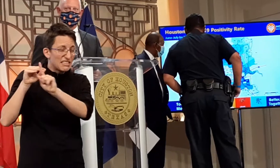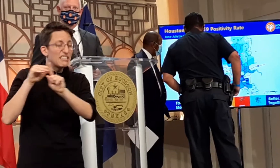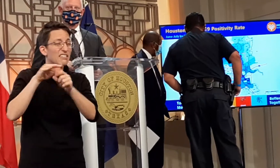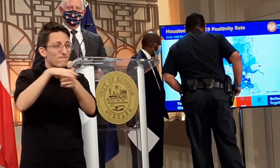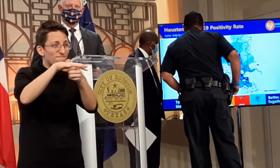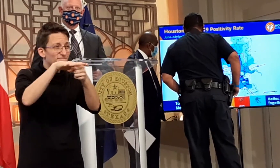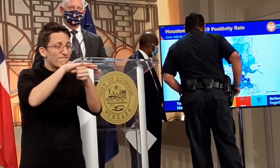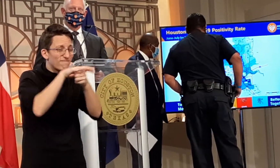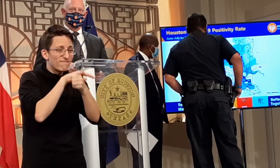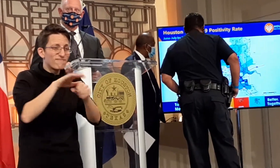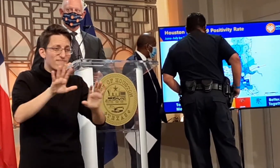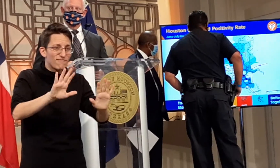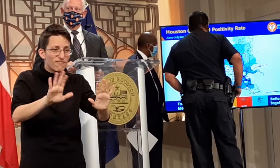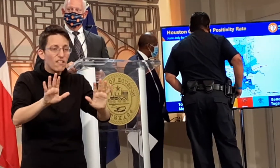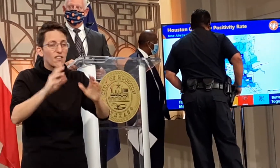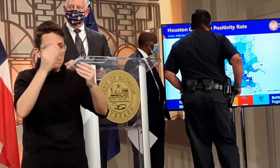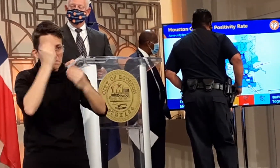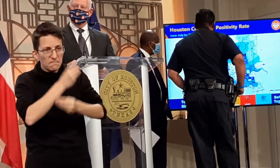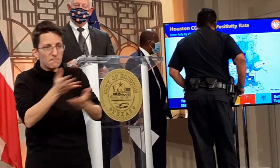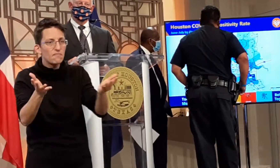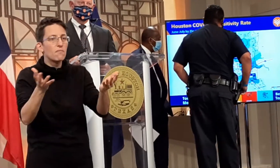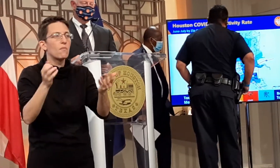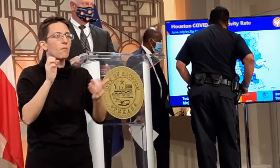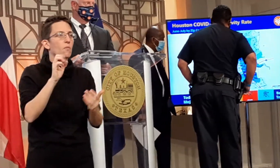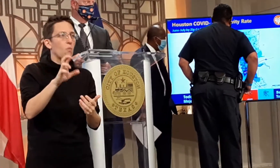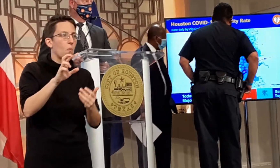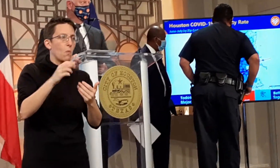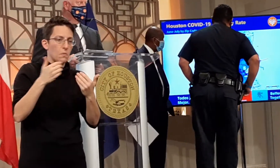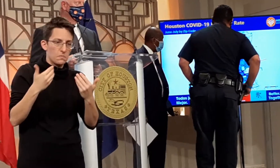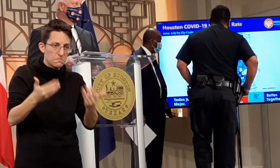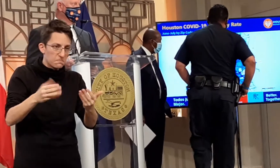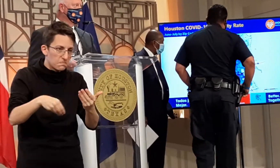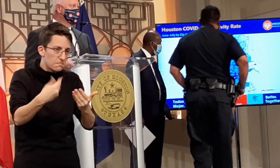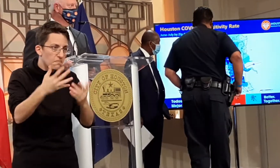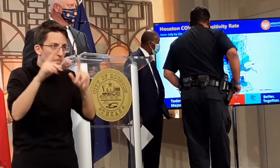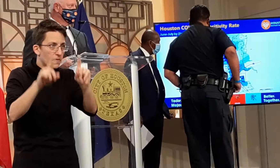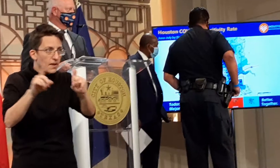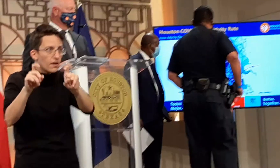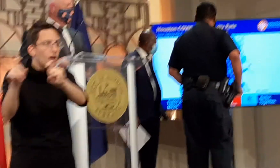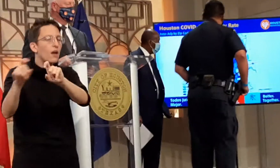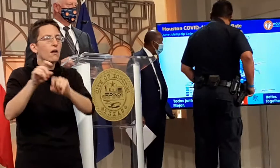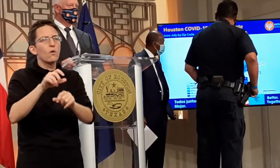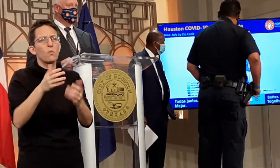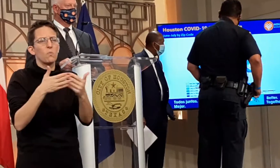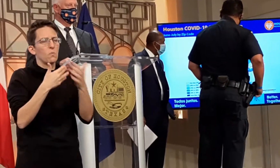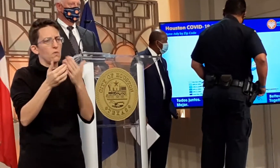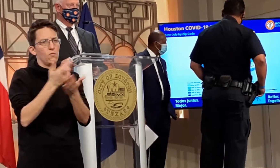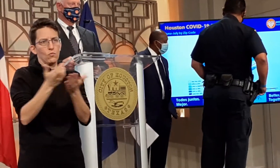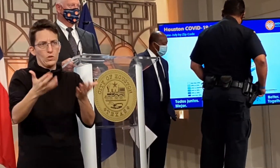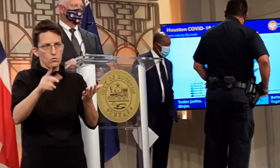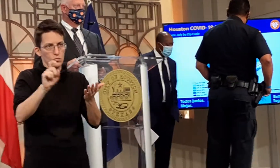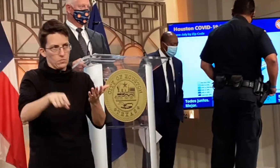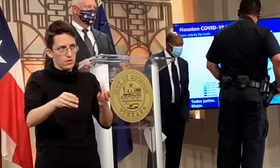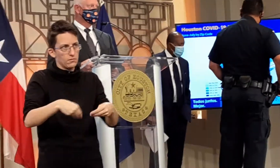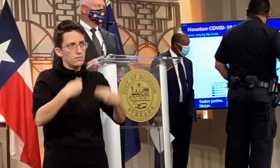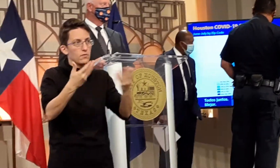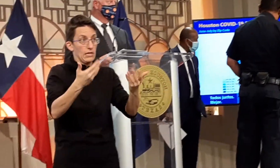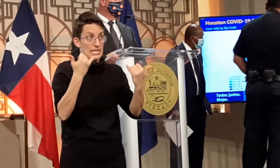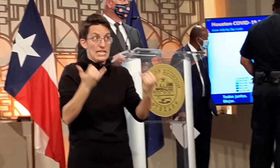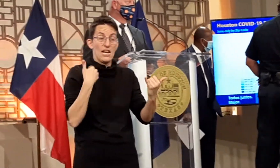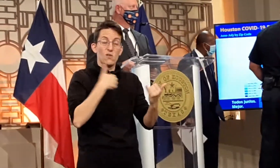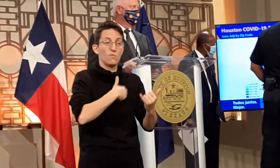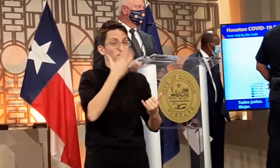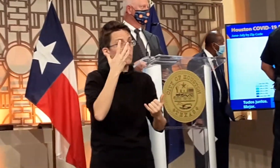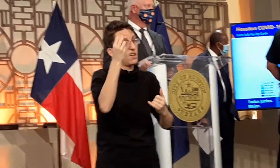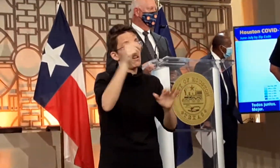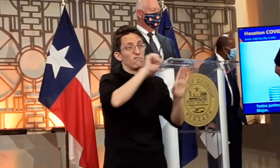that they need, whether it be awareness or an opportunity to be tested or whatever other resources. And as the mayor pointed out, we are now going and knocking door to